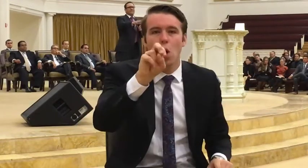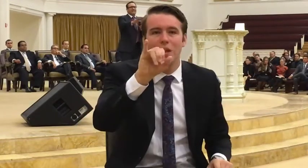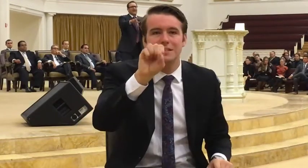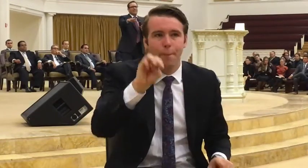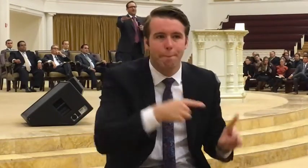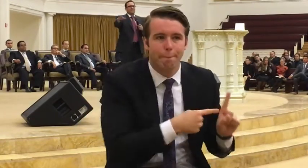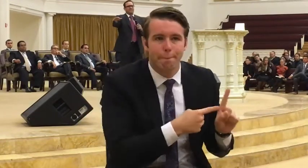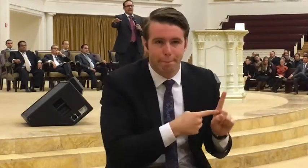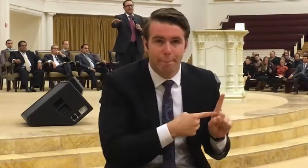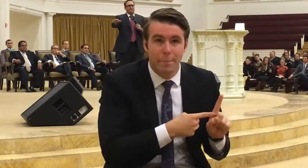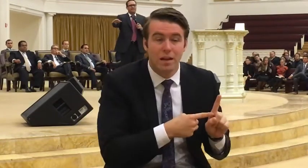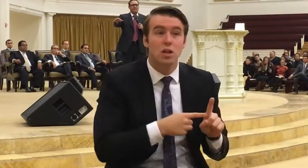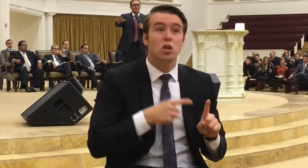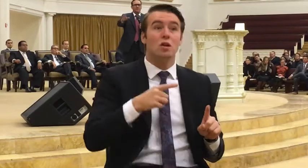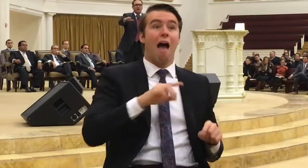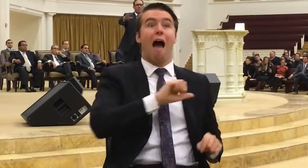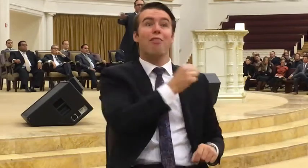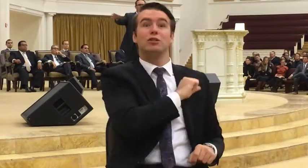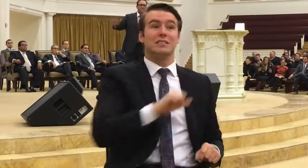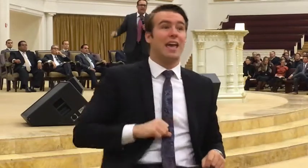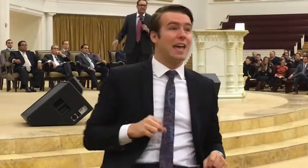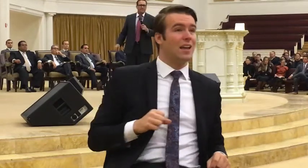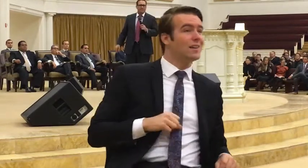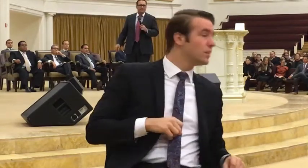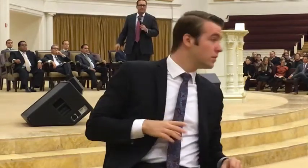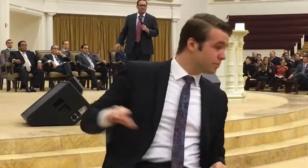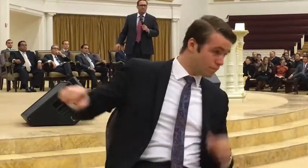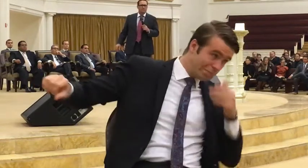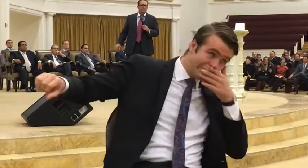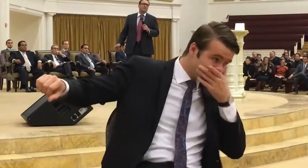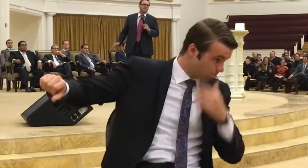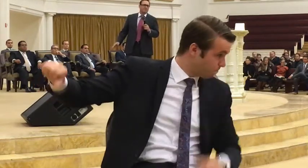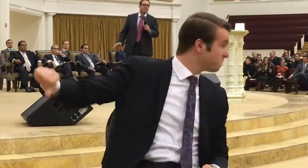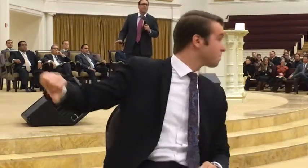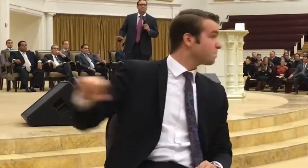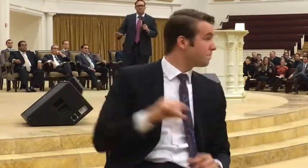When you're getting together with other saints and you're talking about other saints,